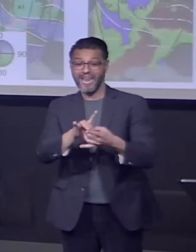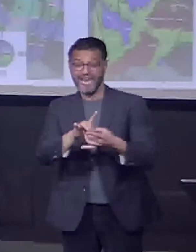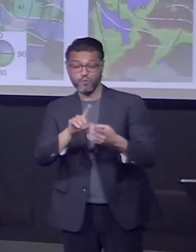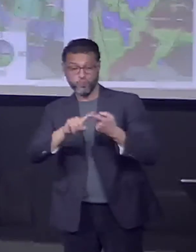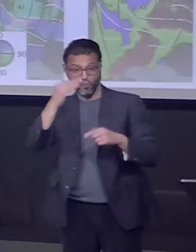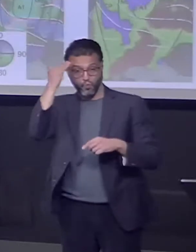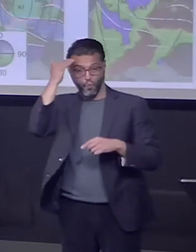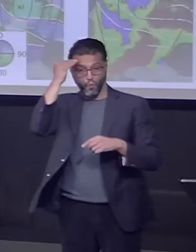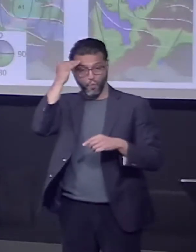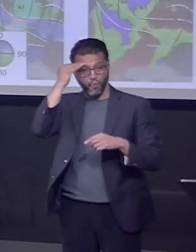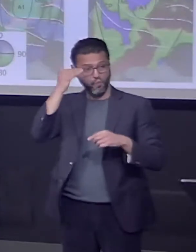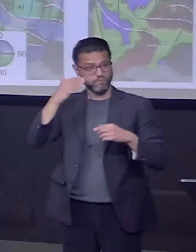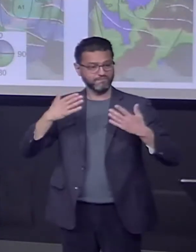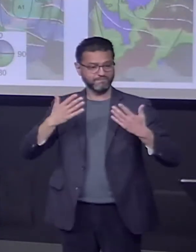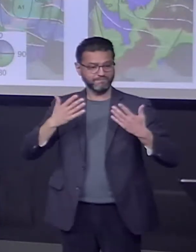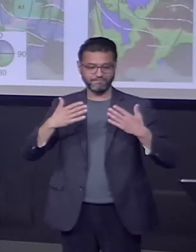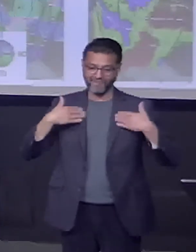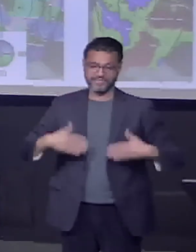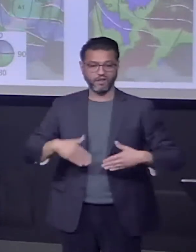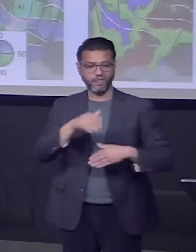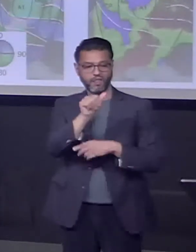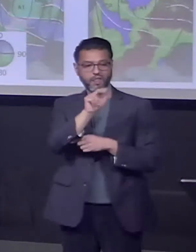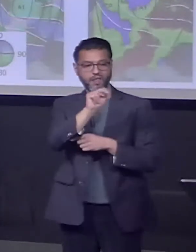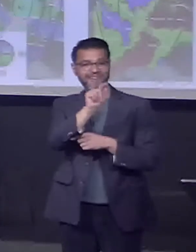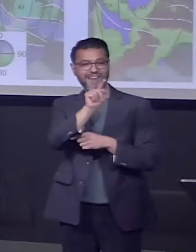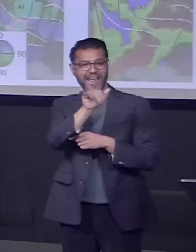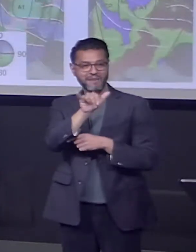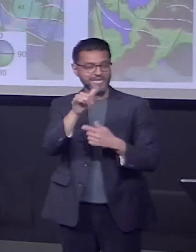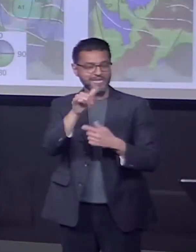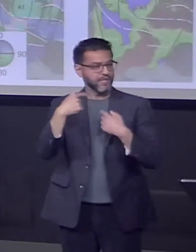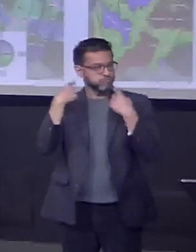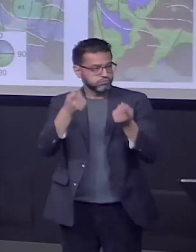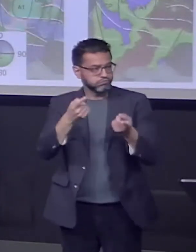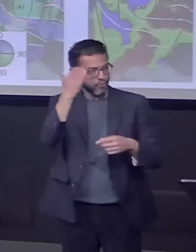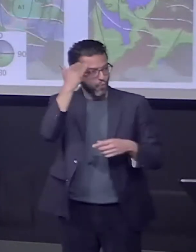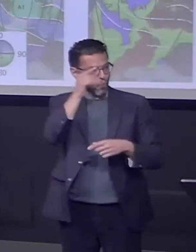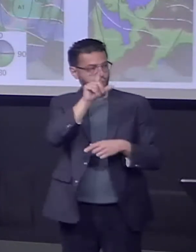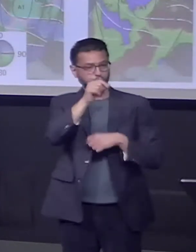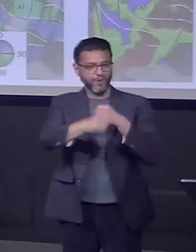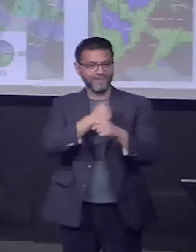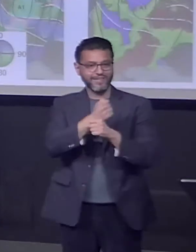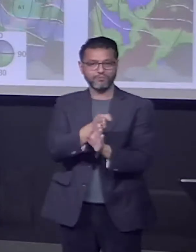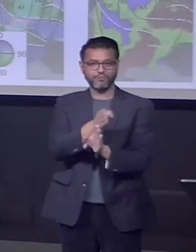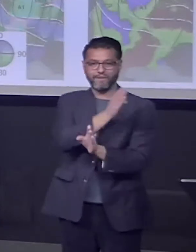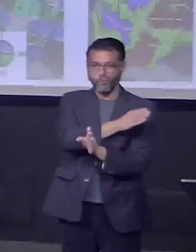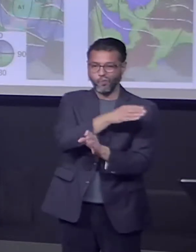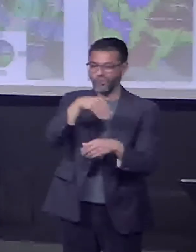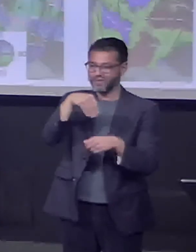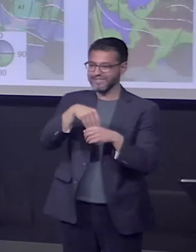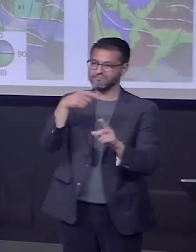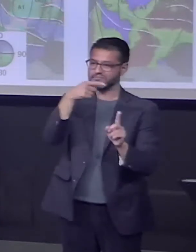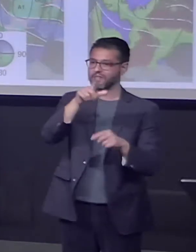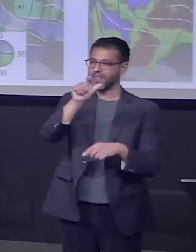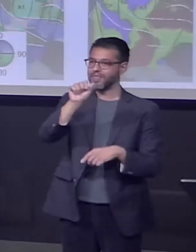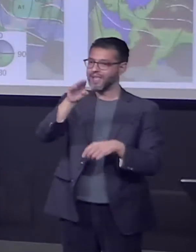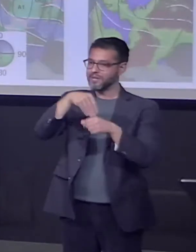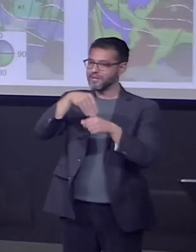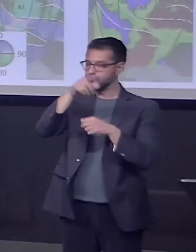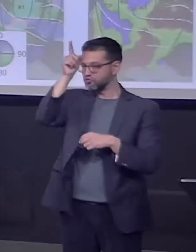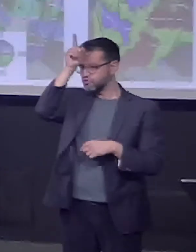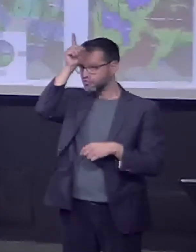was done 20 years, almost 20 years earlier in a lab in Germany.